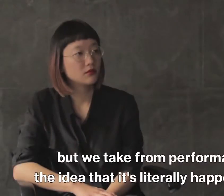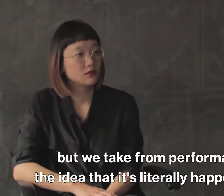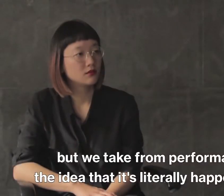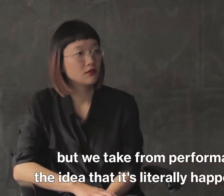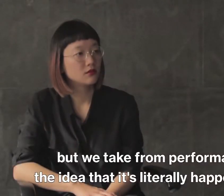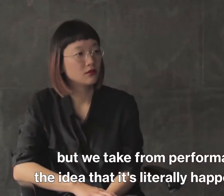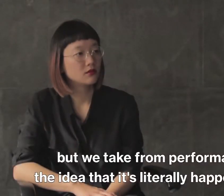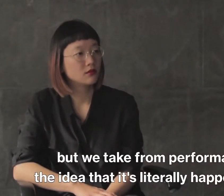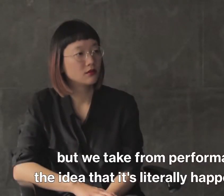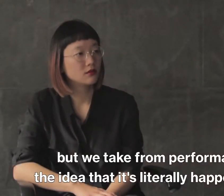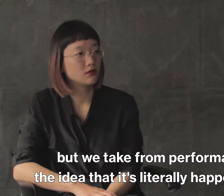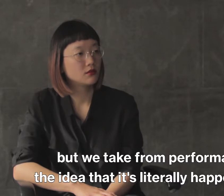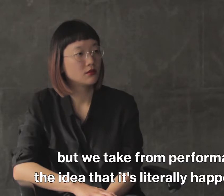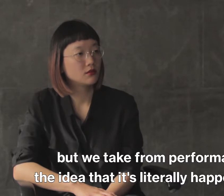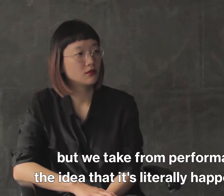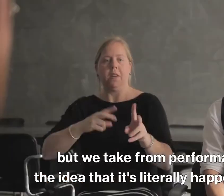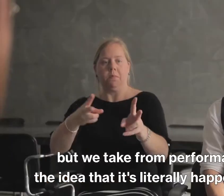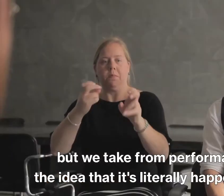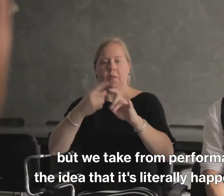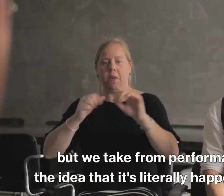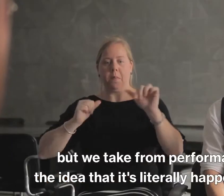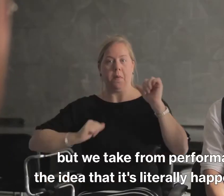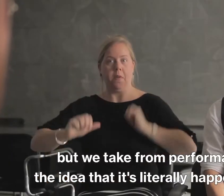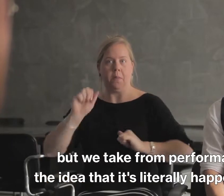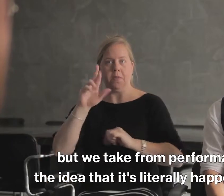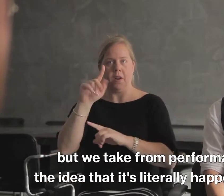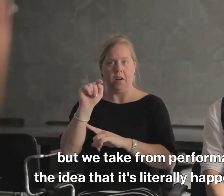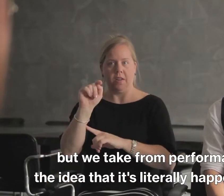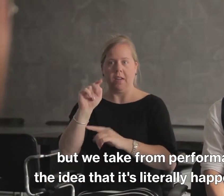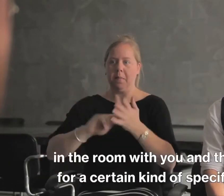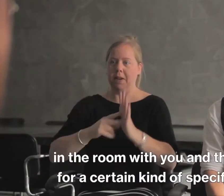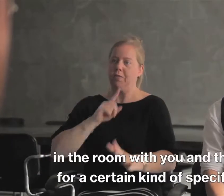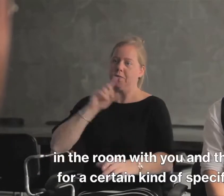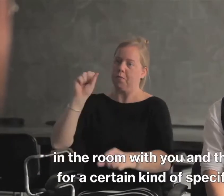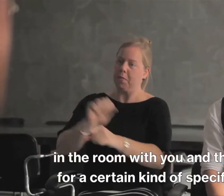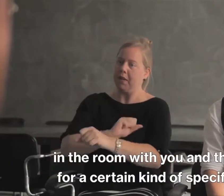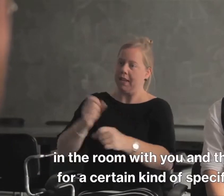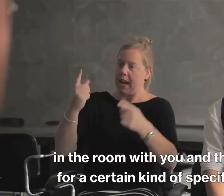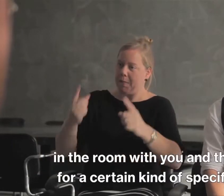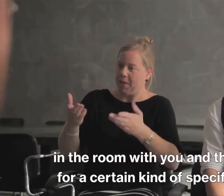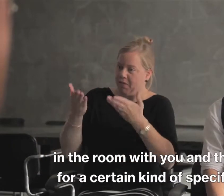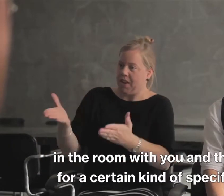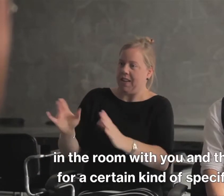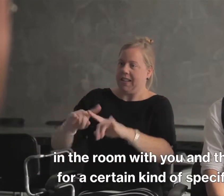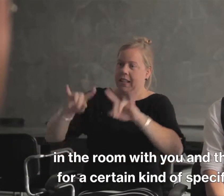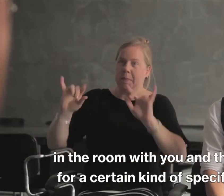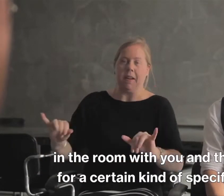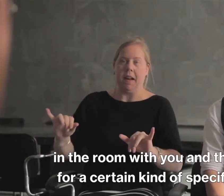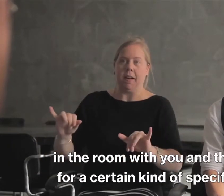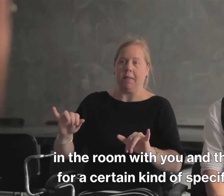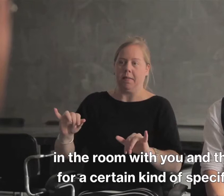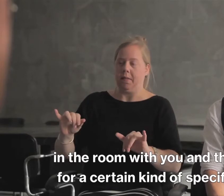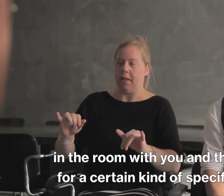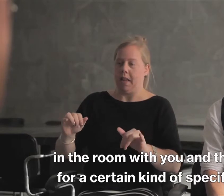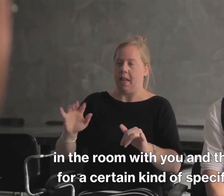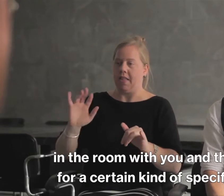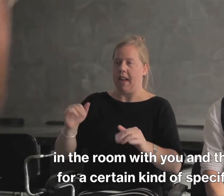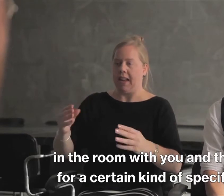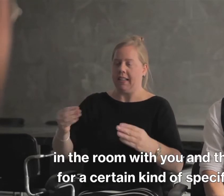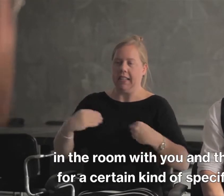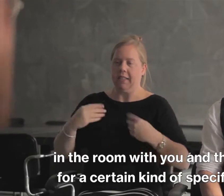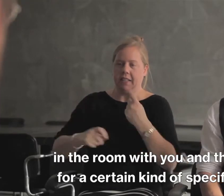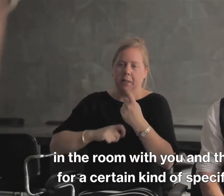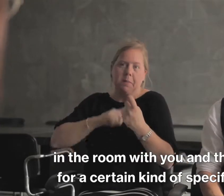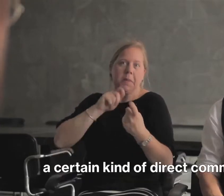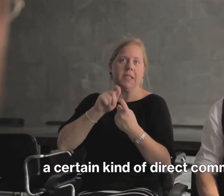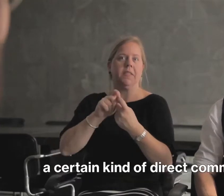But we take from performance art the idea that it's literally happening in the room with you, and that allows for a certain kind of